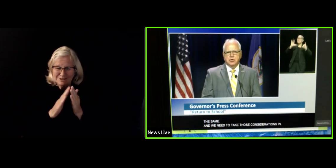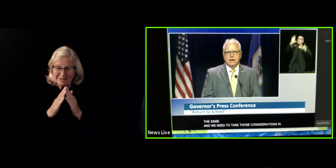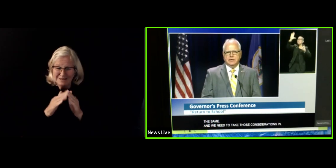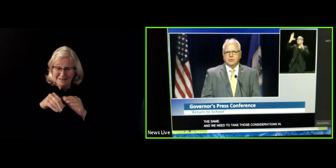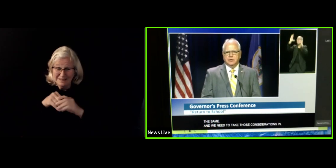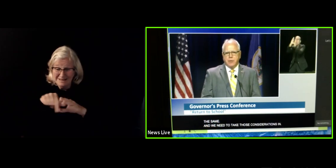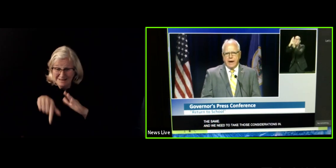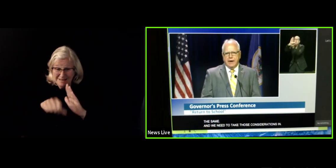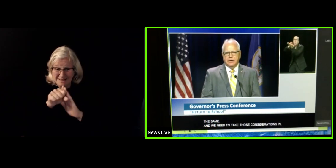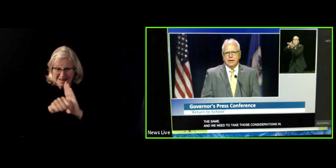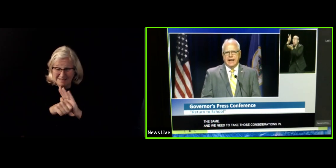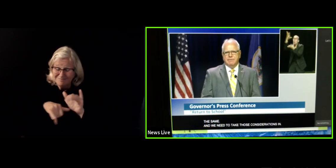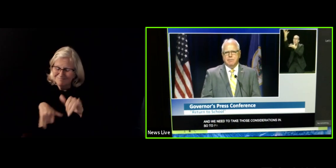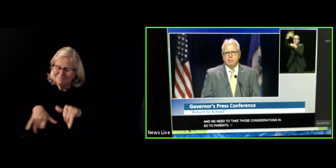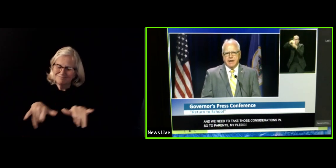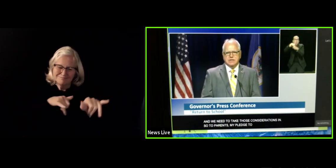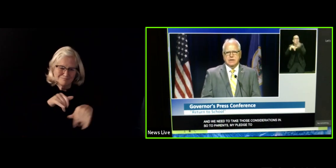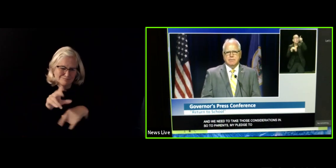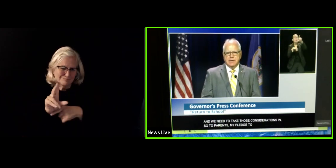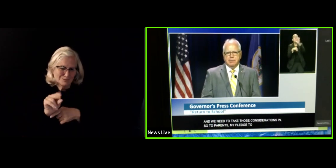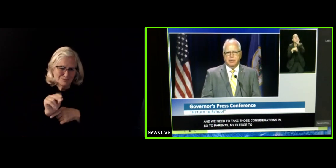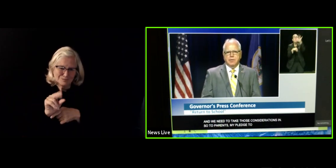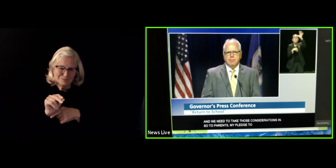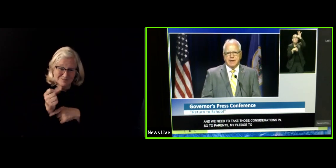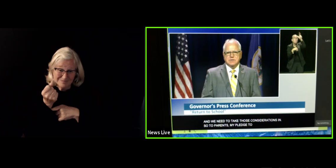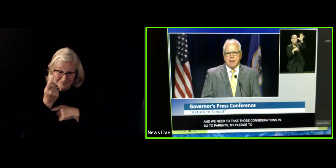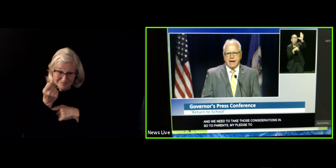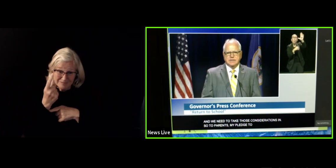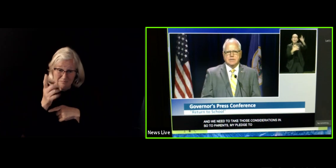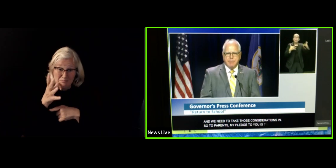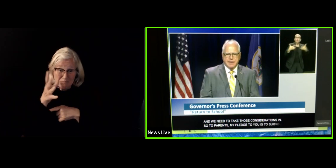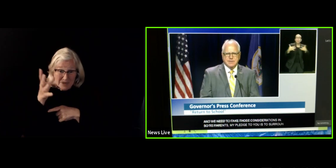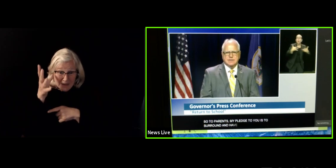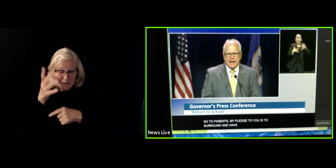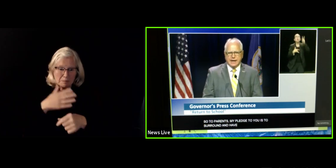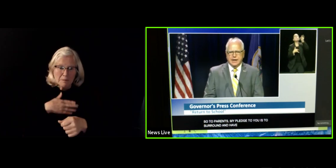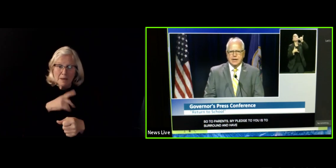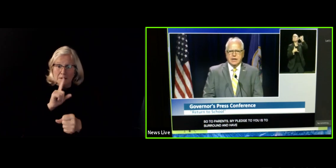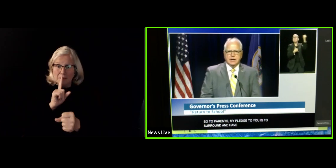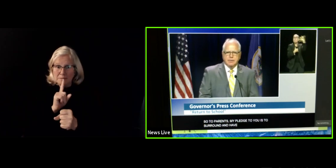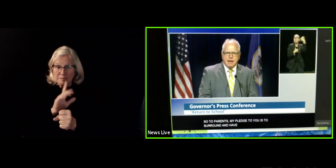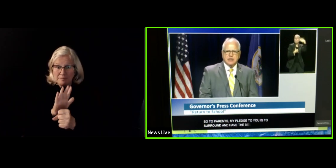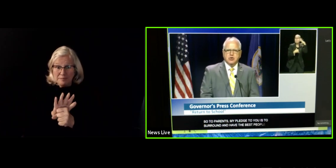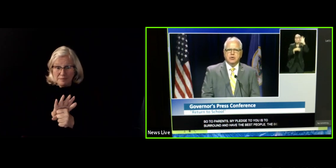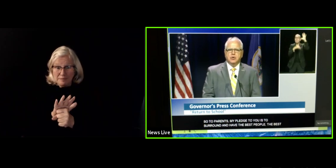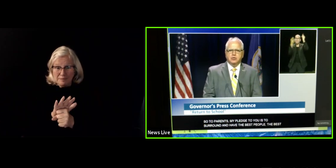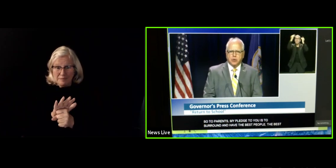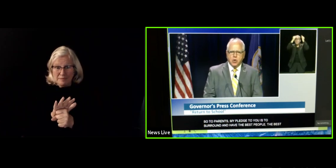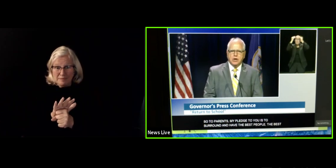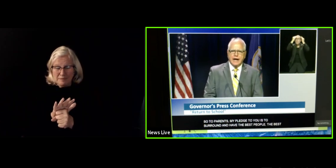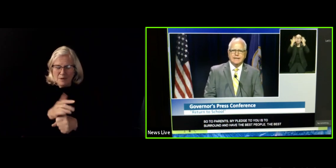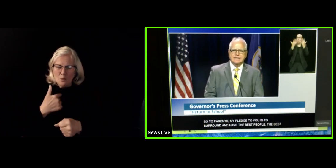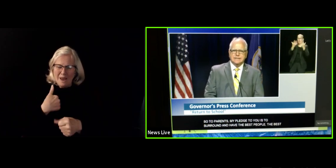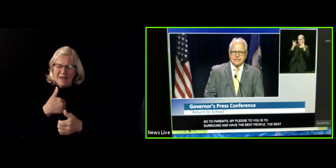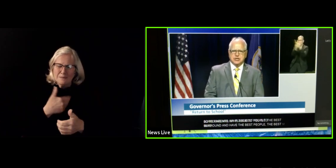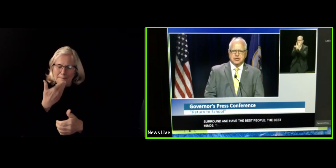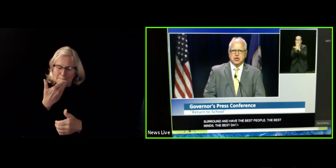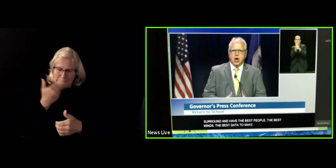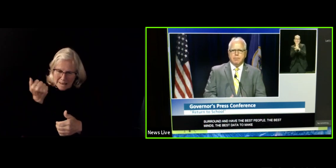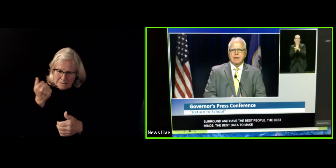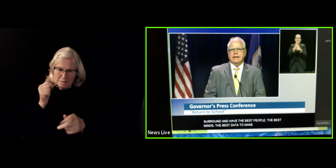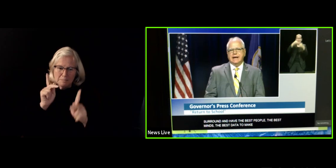you is to surround and have the best people, the best minds, the best data to make sure that those localized